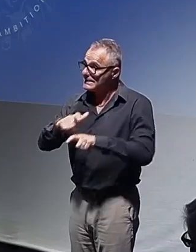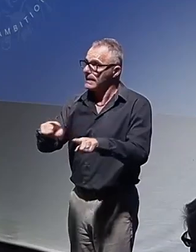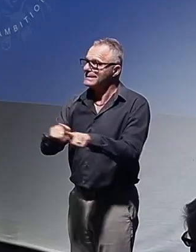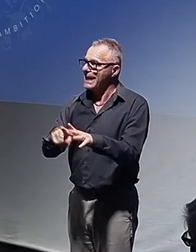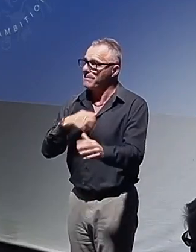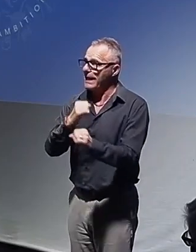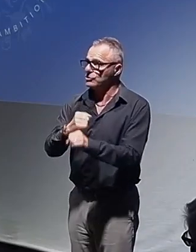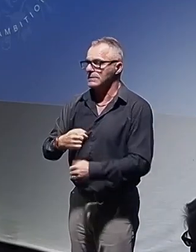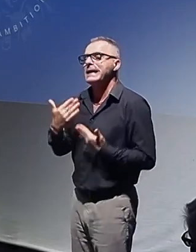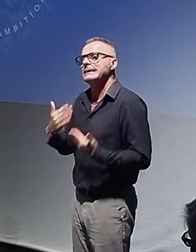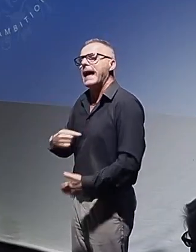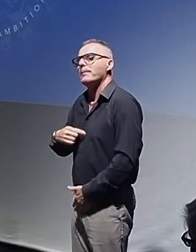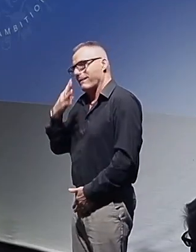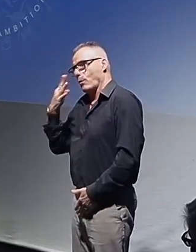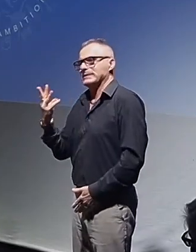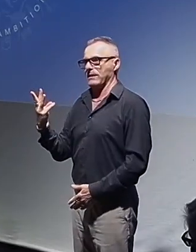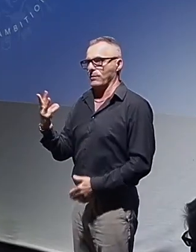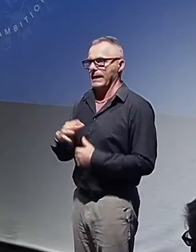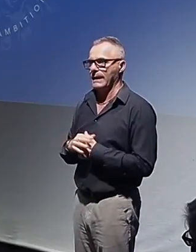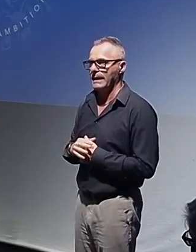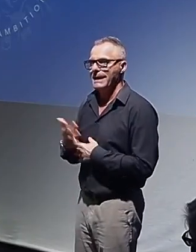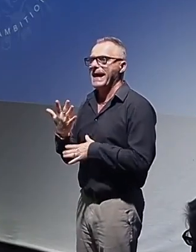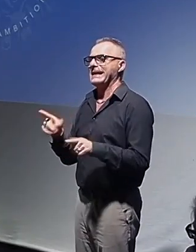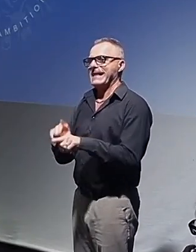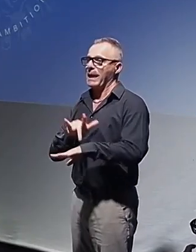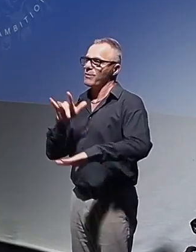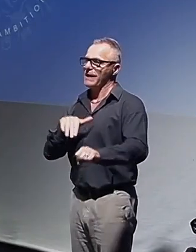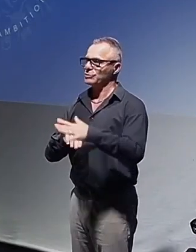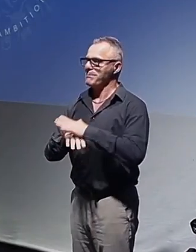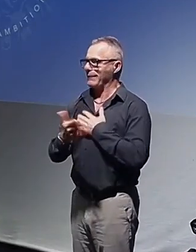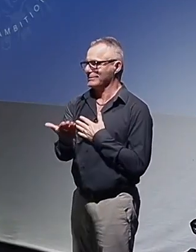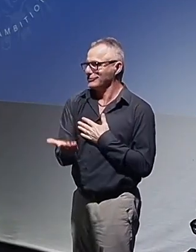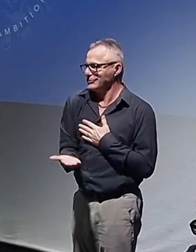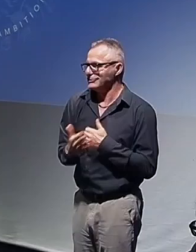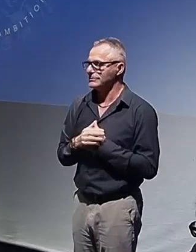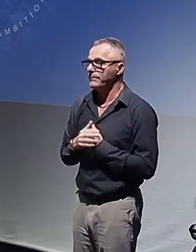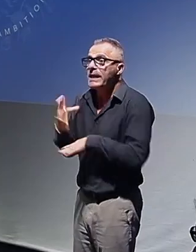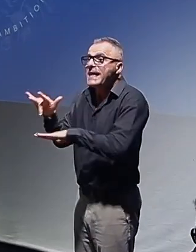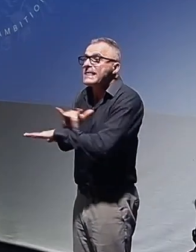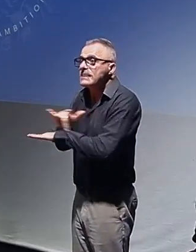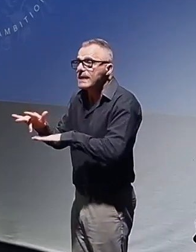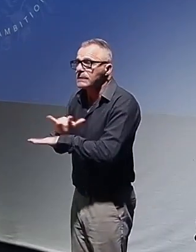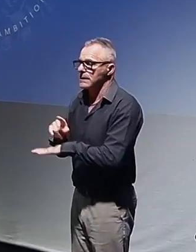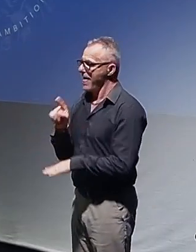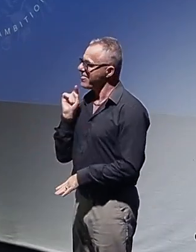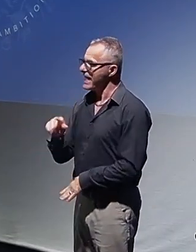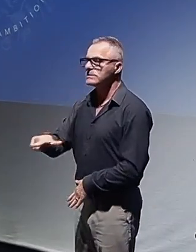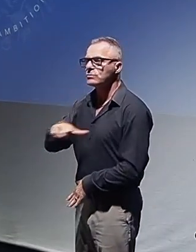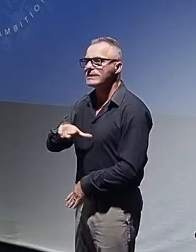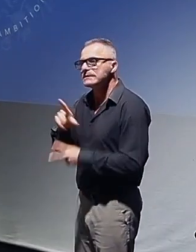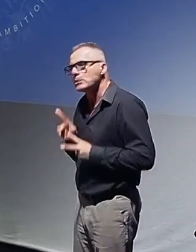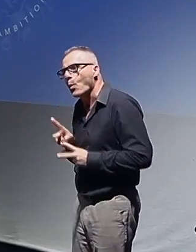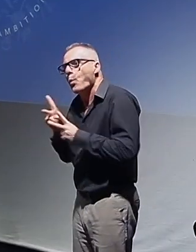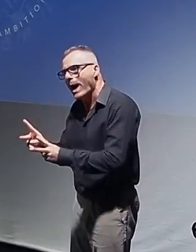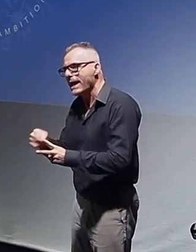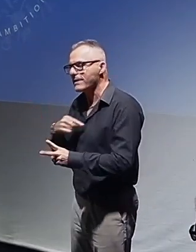I'm 43 now, and we've had this like professional marriage for that long. And theatre was the reason and the way that I was able